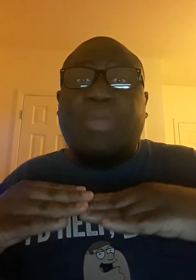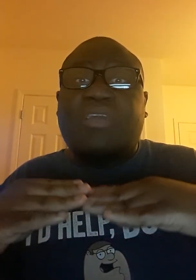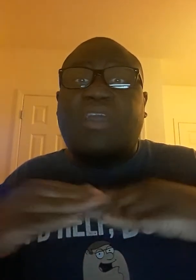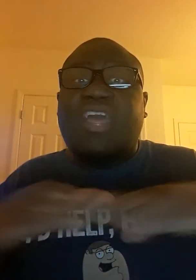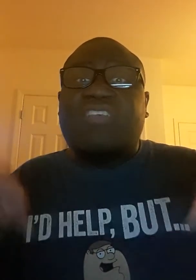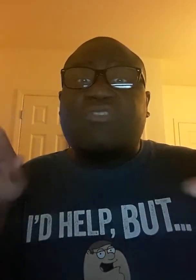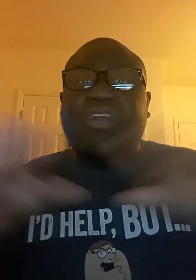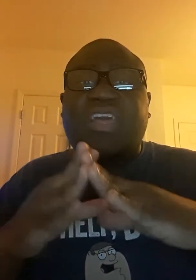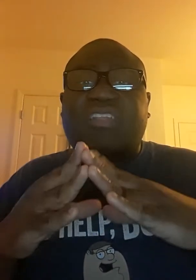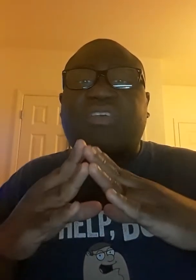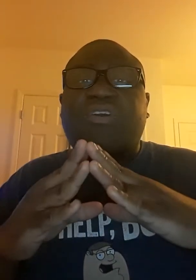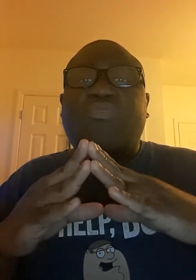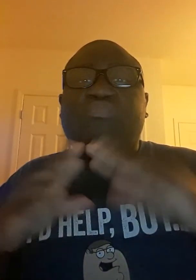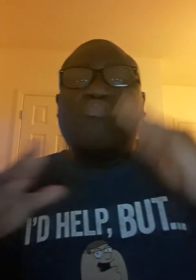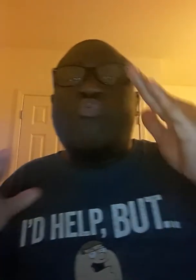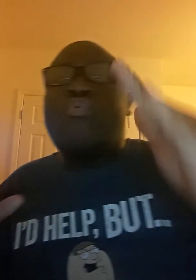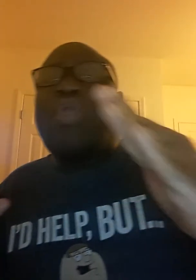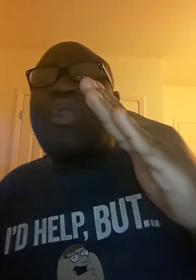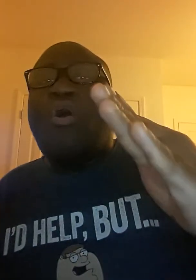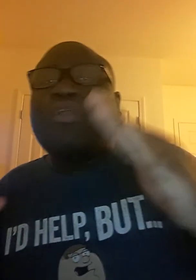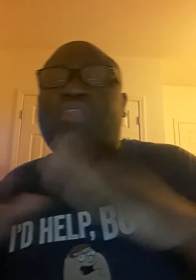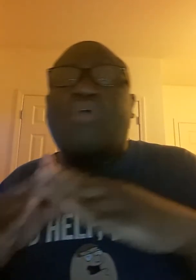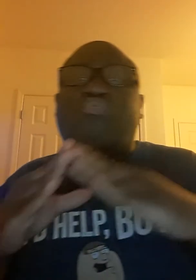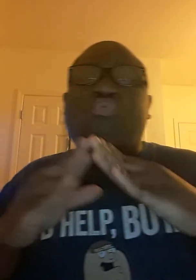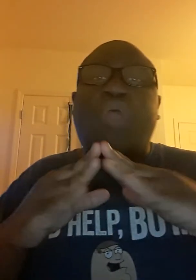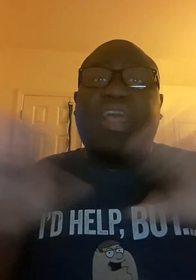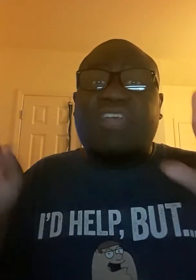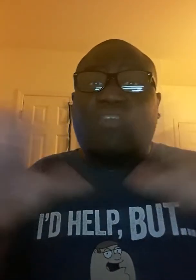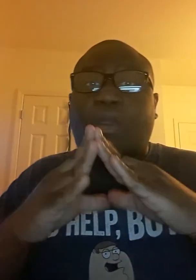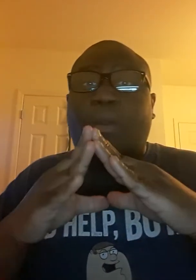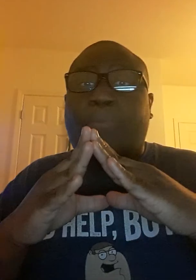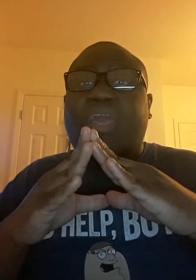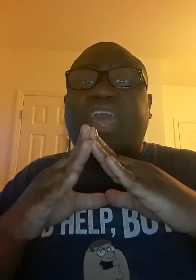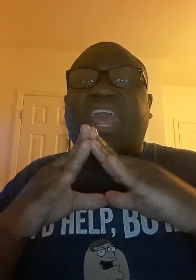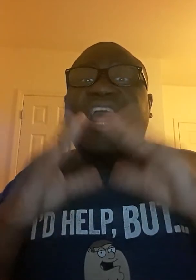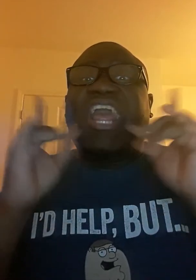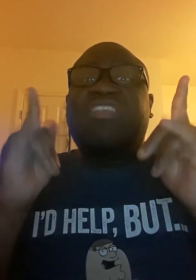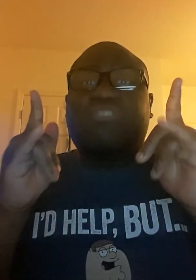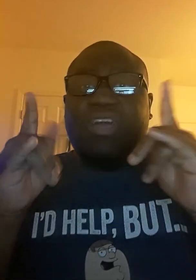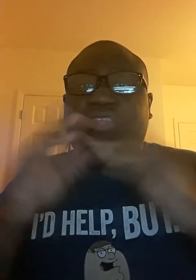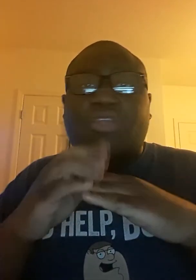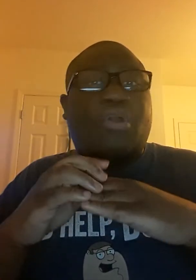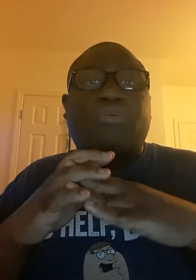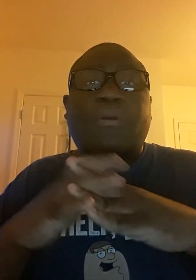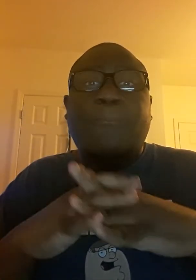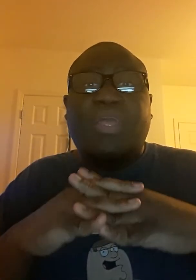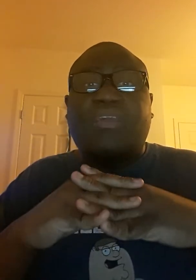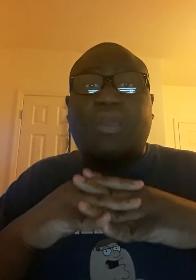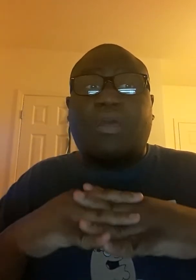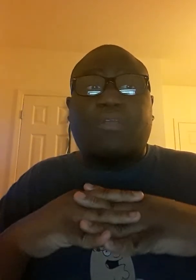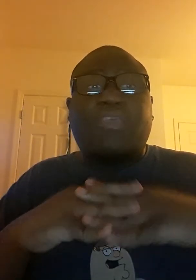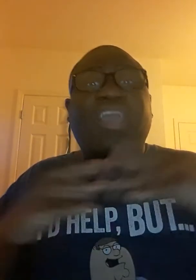because it's lit. We all know what is up. It's lit though, because keep